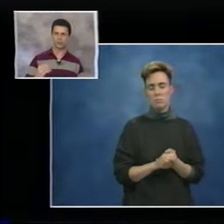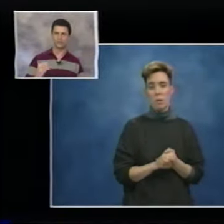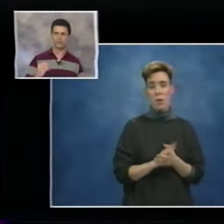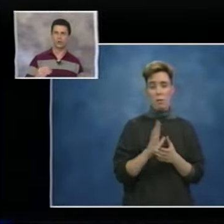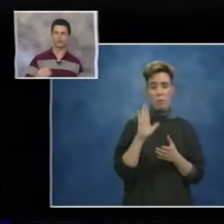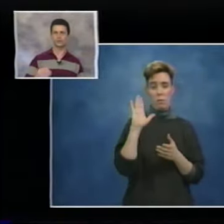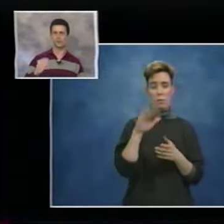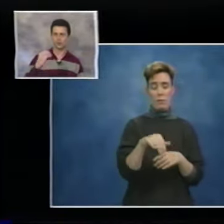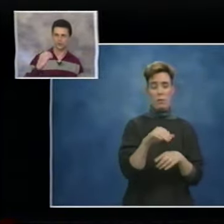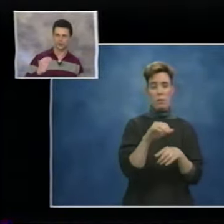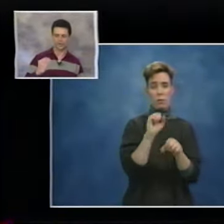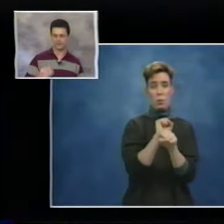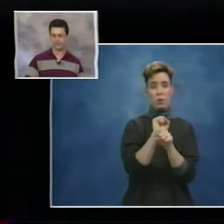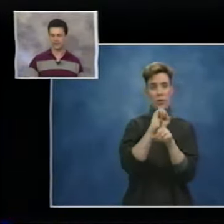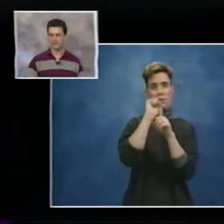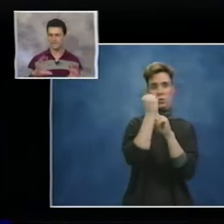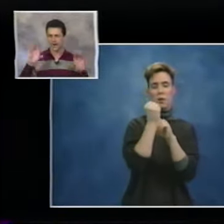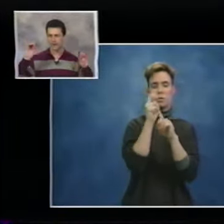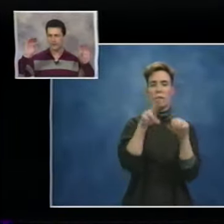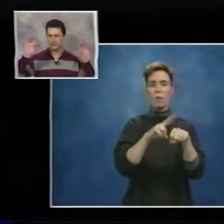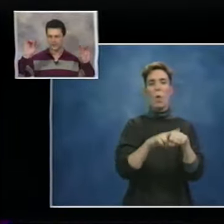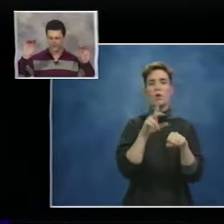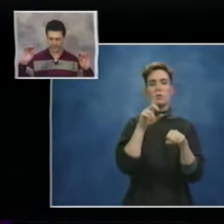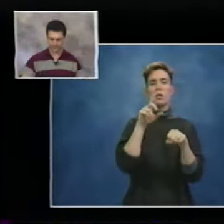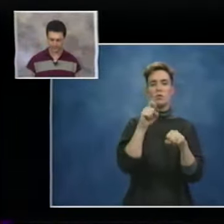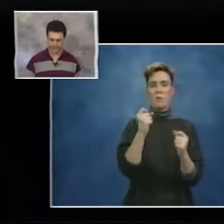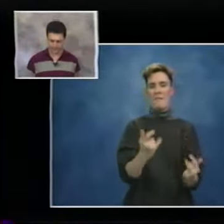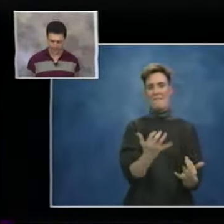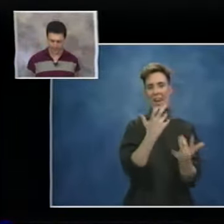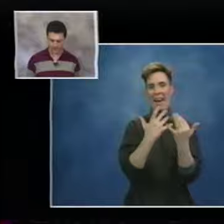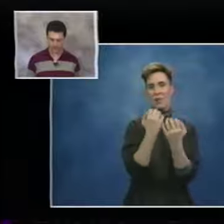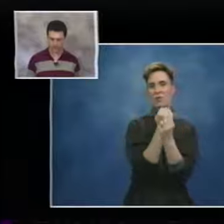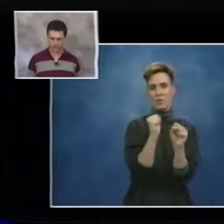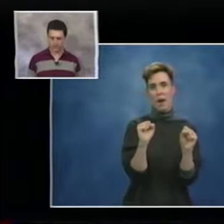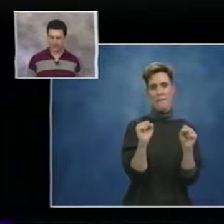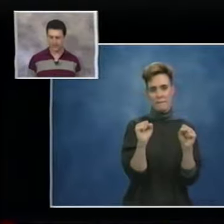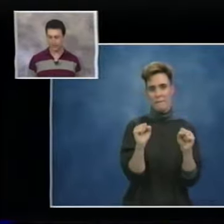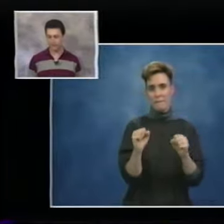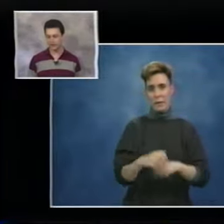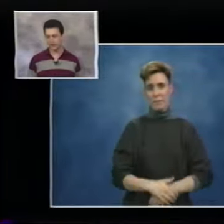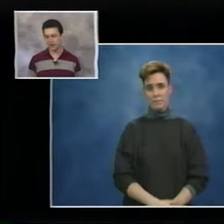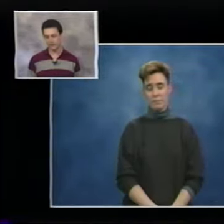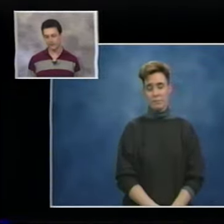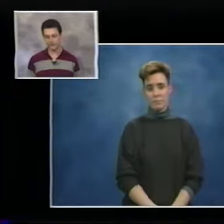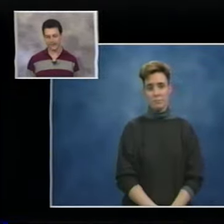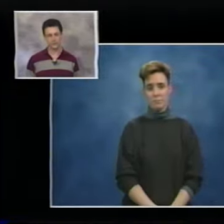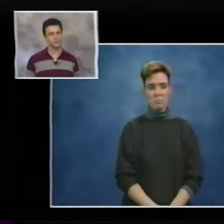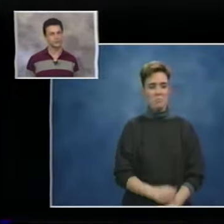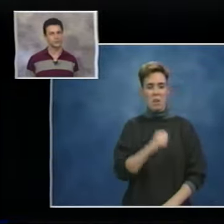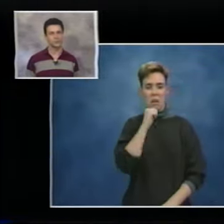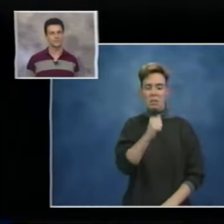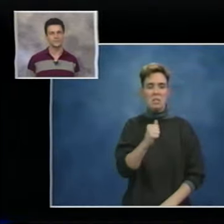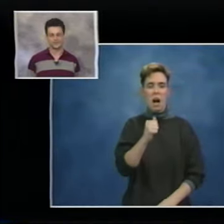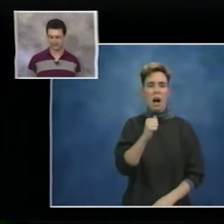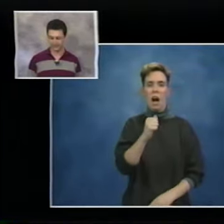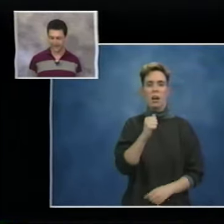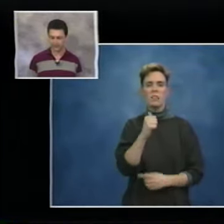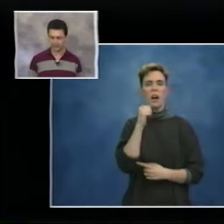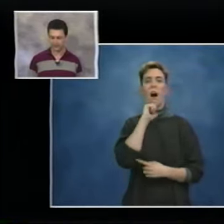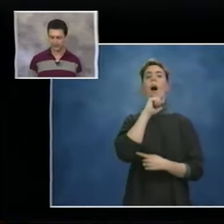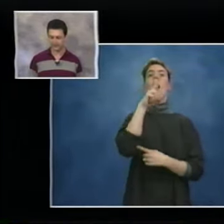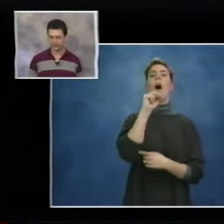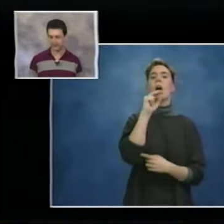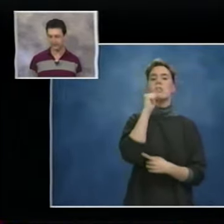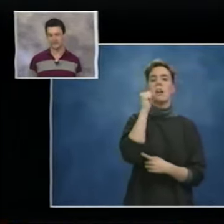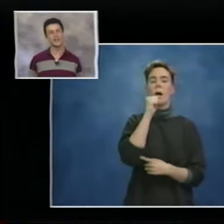which were, of course, or should have been, fire safe. It wasn't uncommon for the average person to work 56